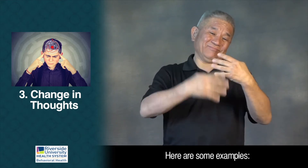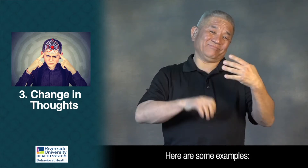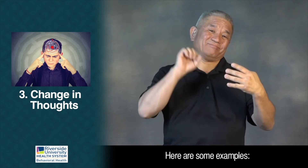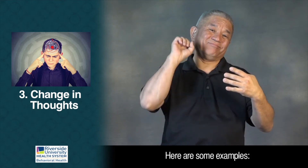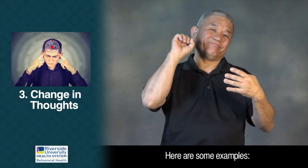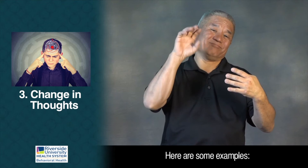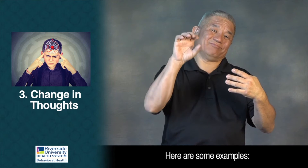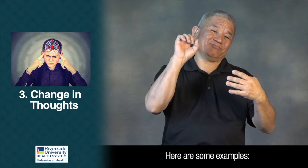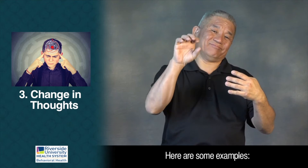Here are some examples.